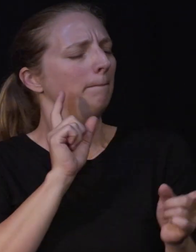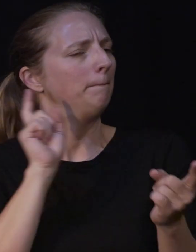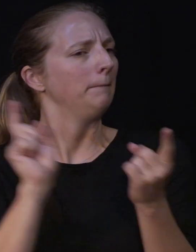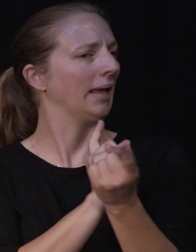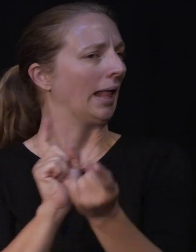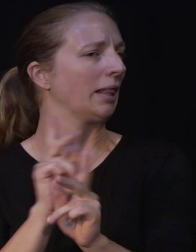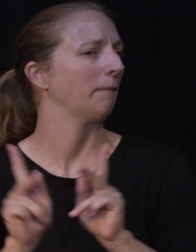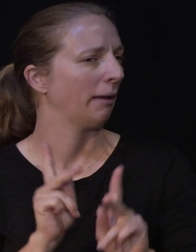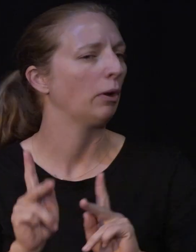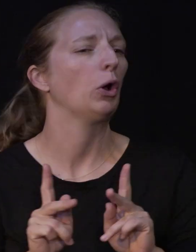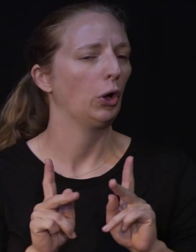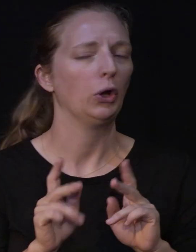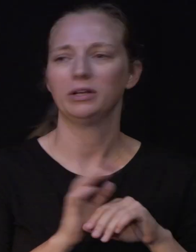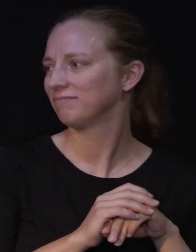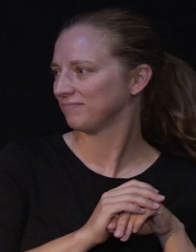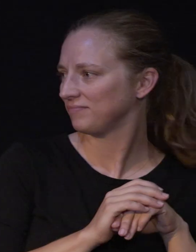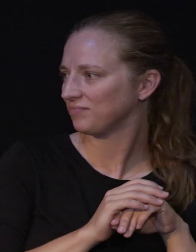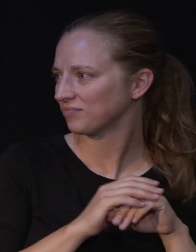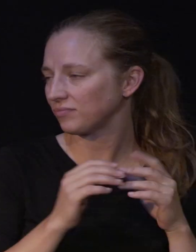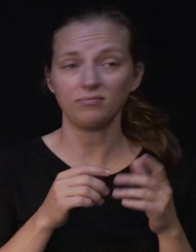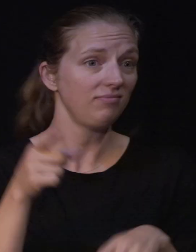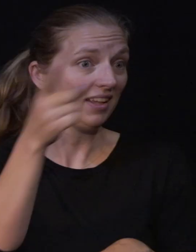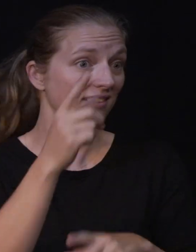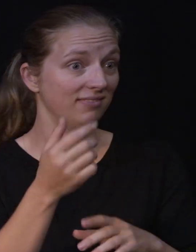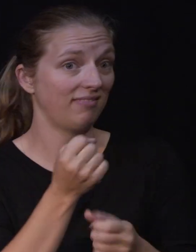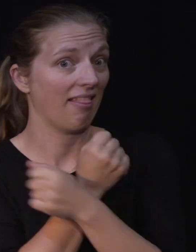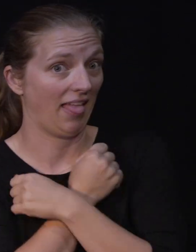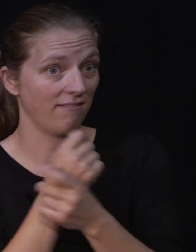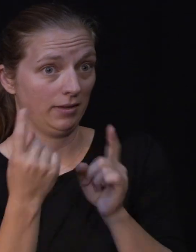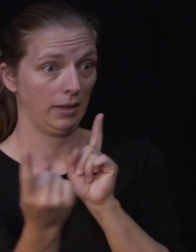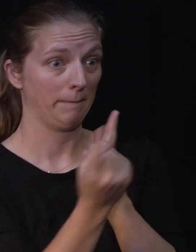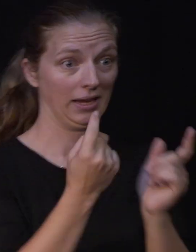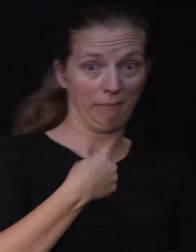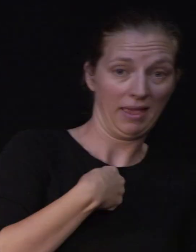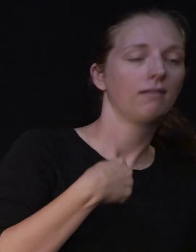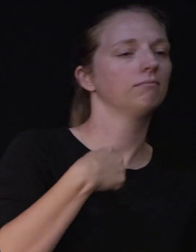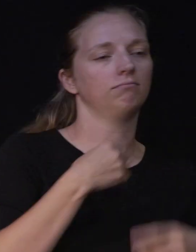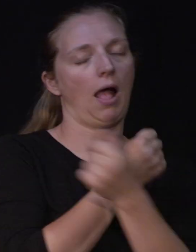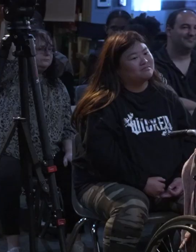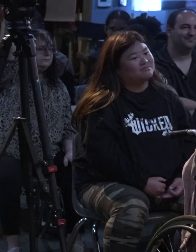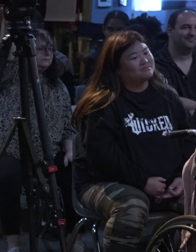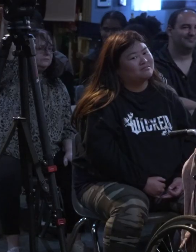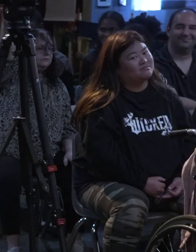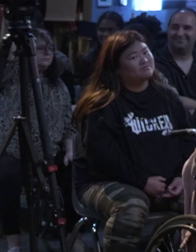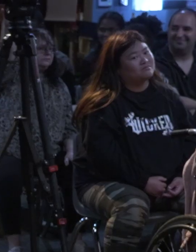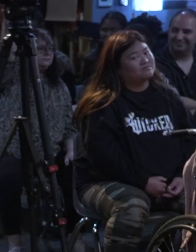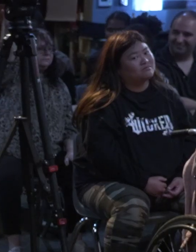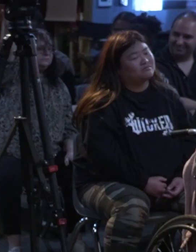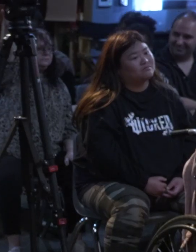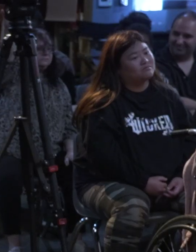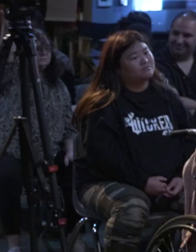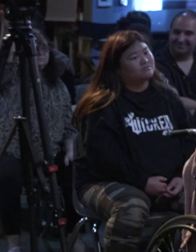they, dig meeting me. I love it. Is that the second part of your question? Yeah. Did you guys always